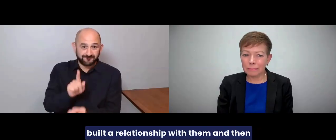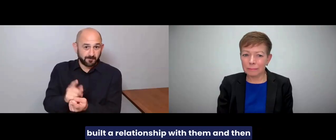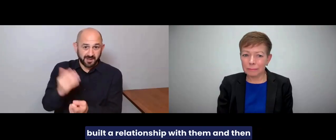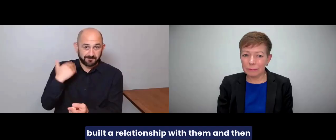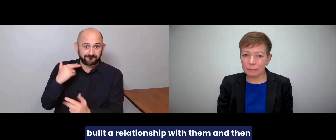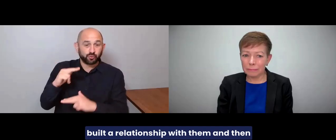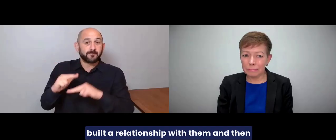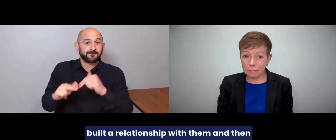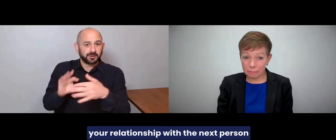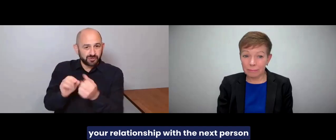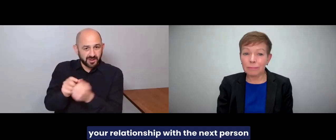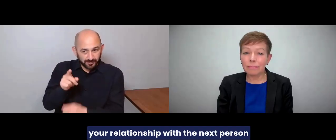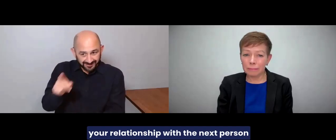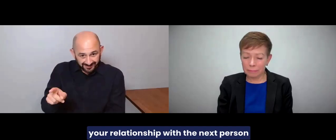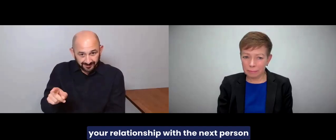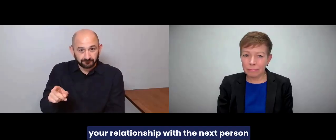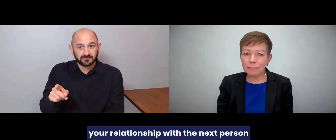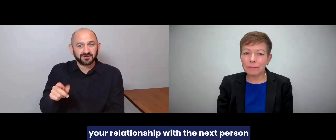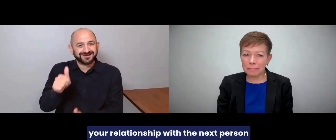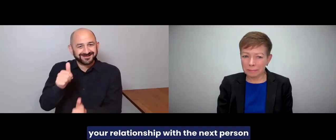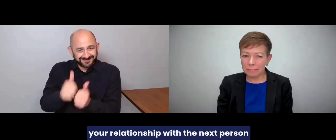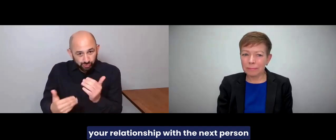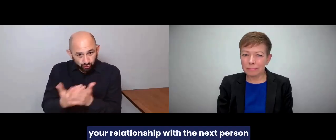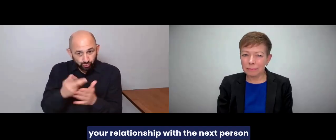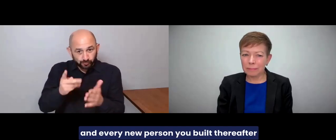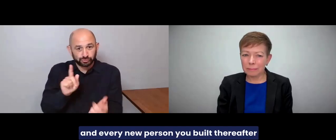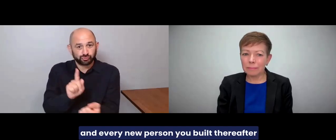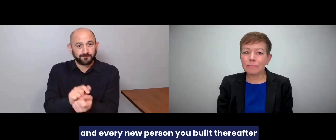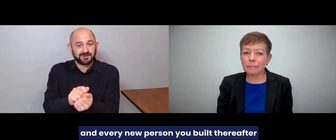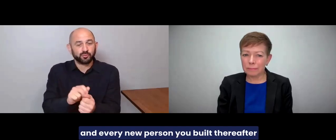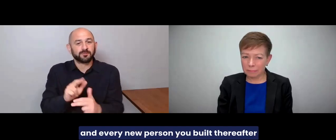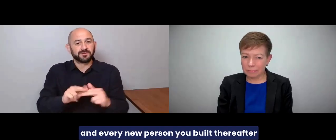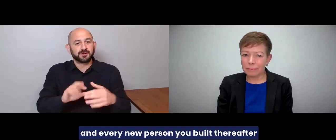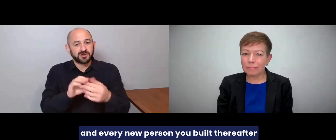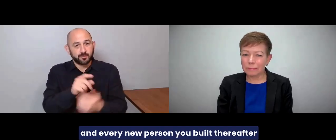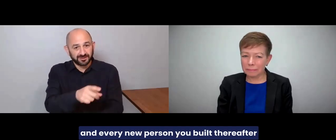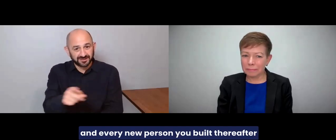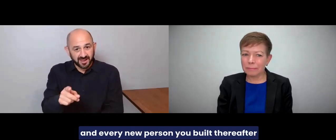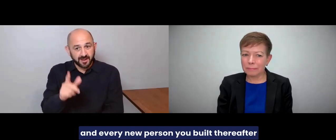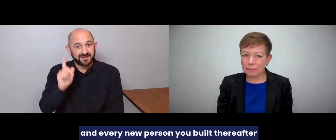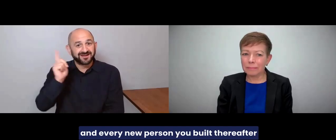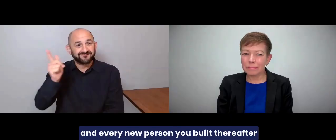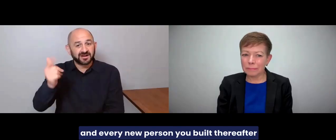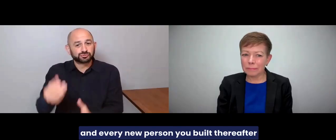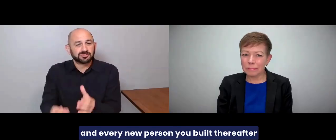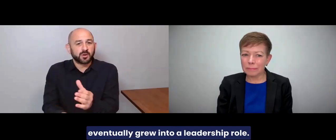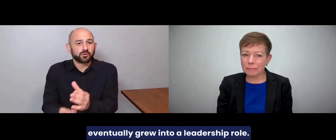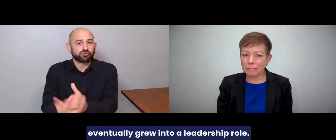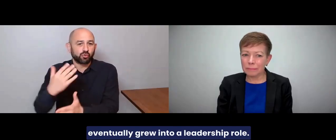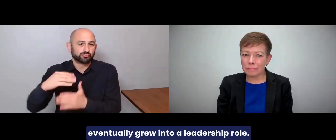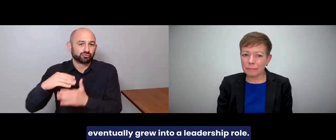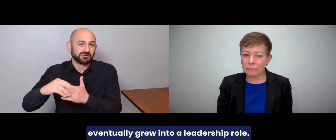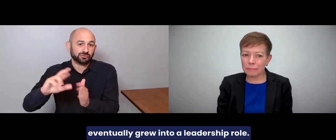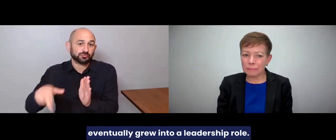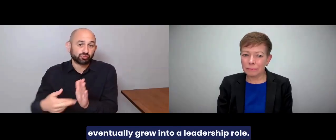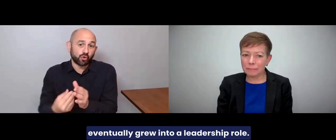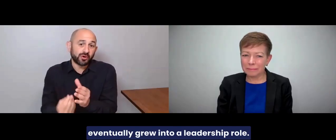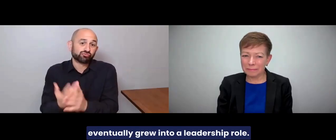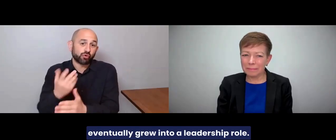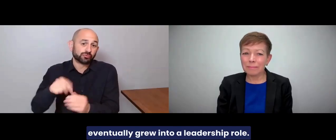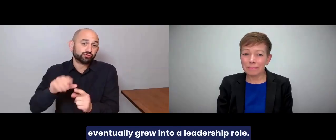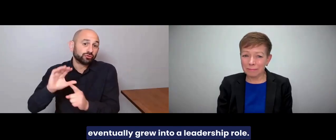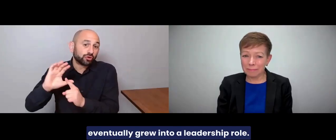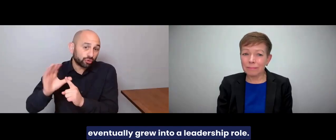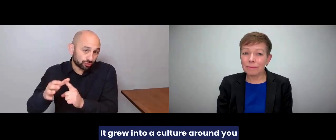with them, and then your relationship with the next person. And every new person you built thereafter eventually grew